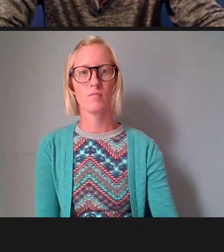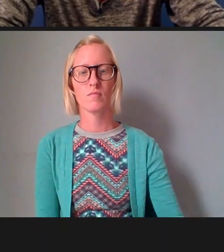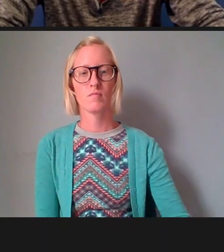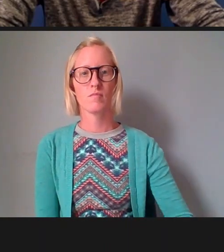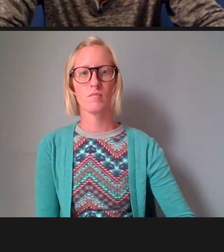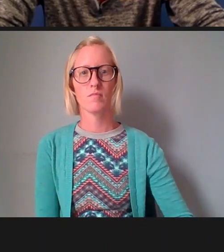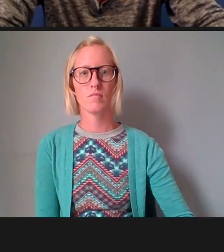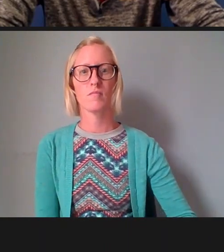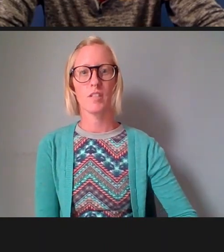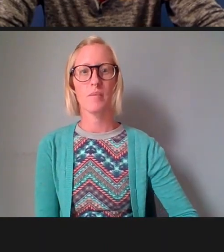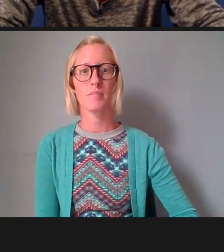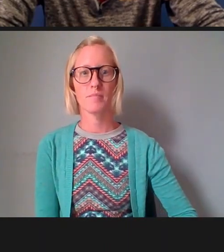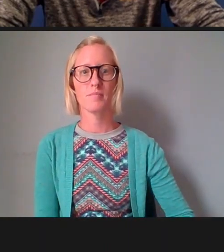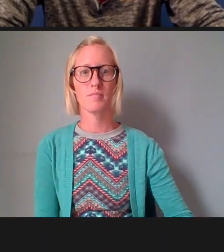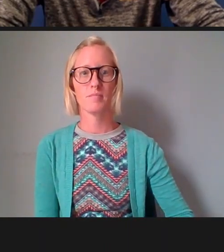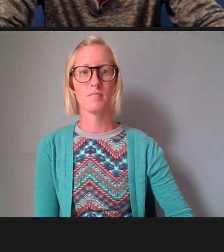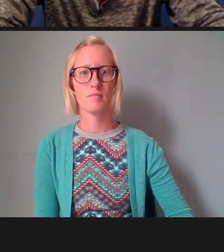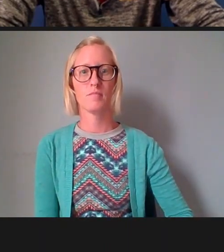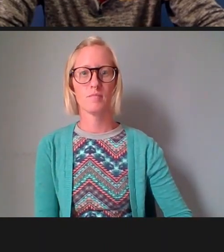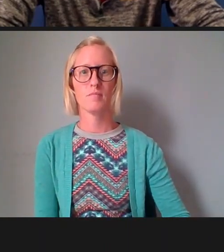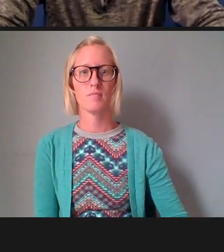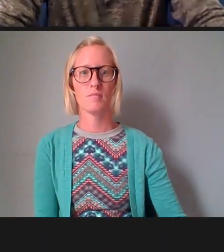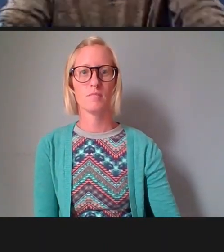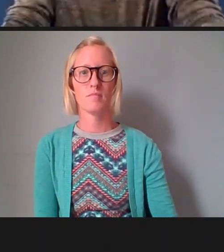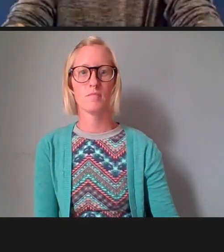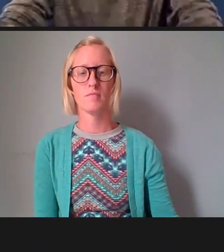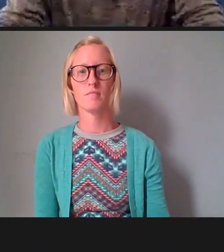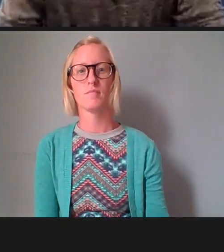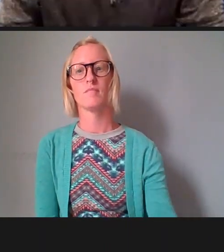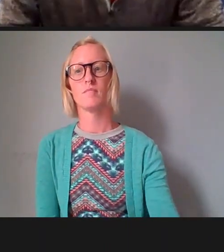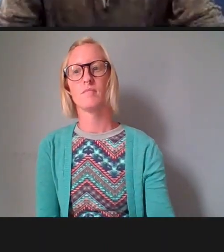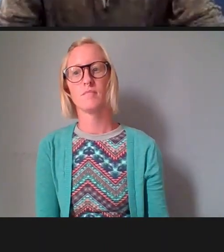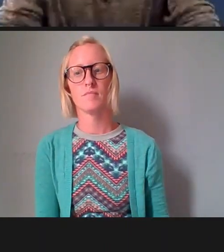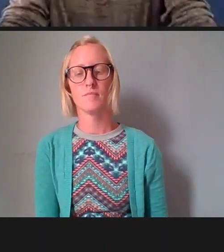I was starting this one too? Yep. Okay.